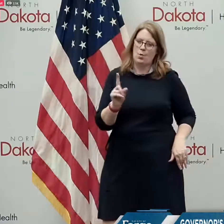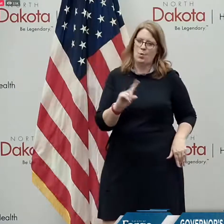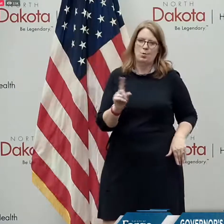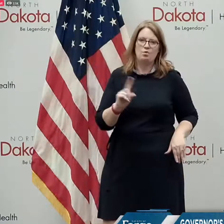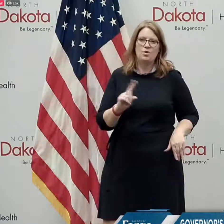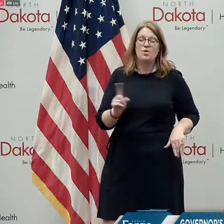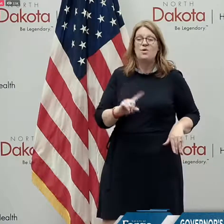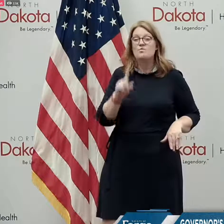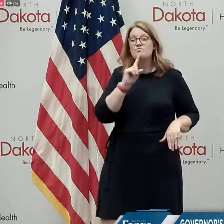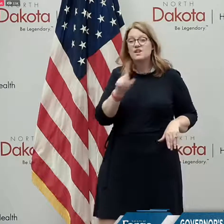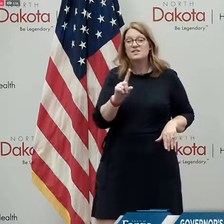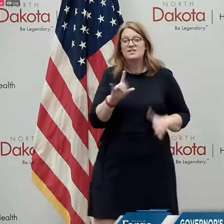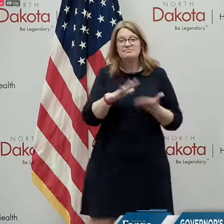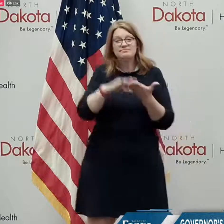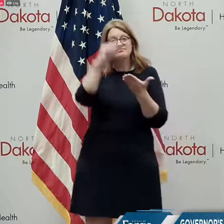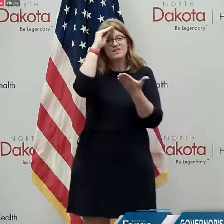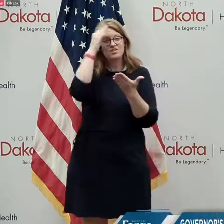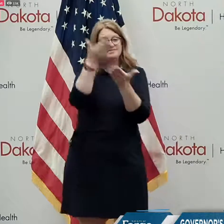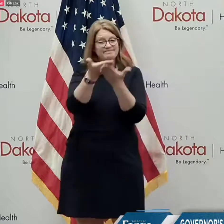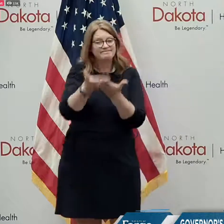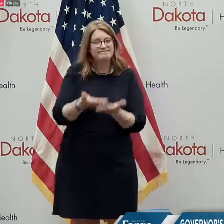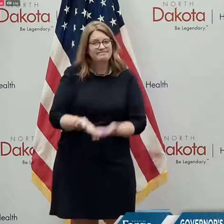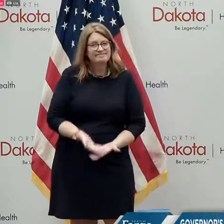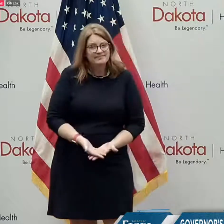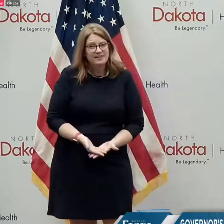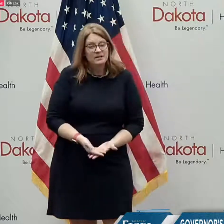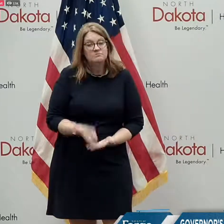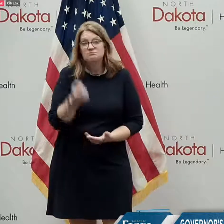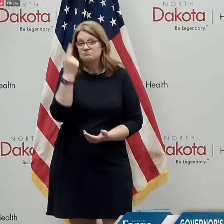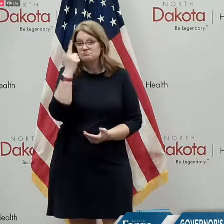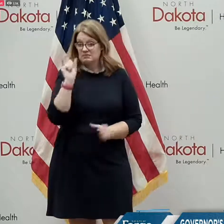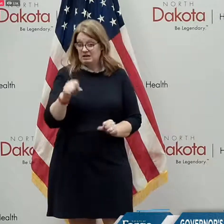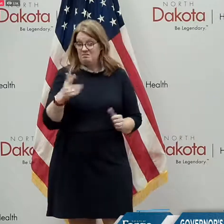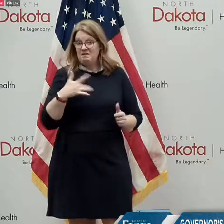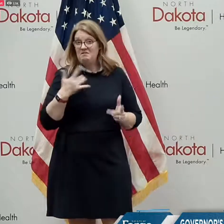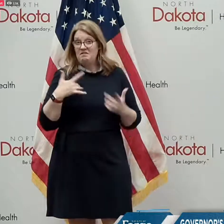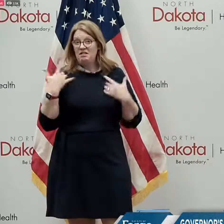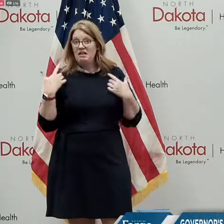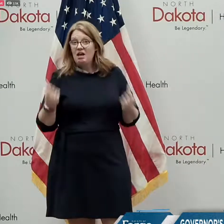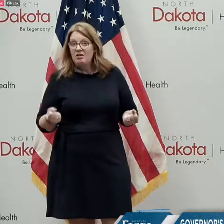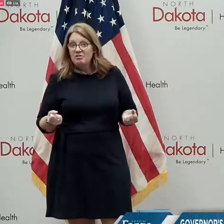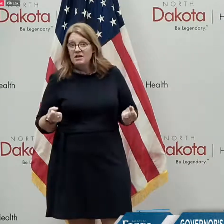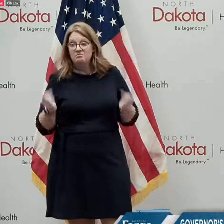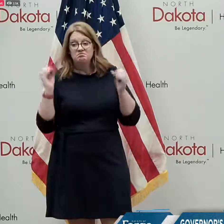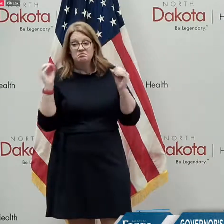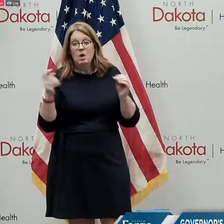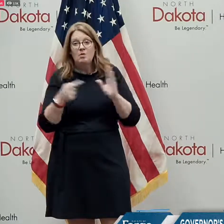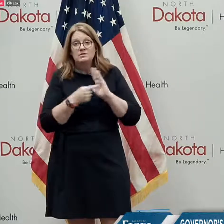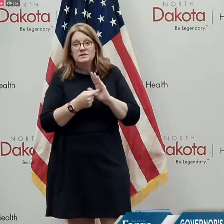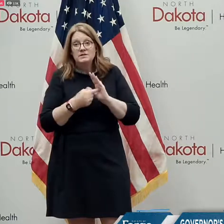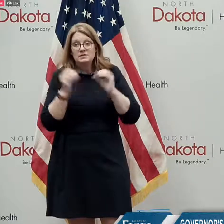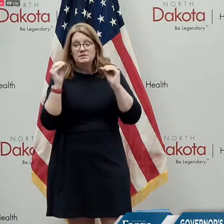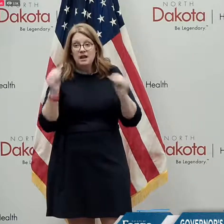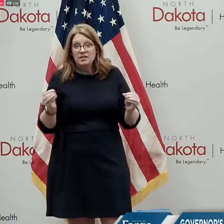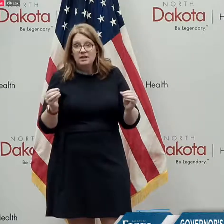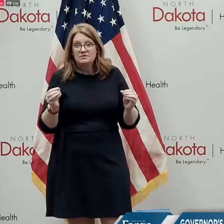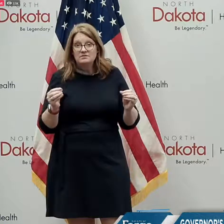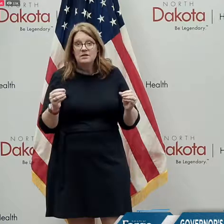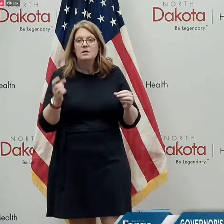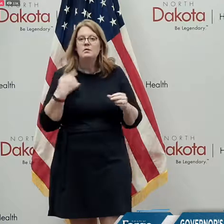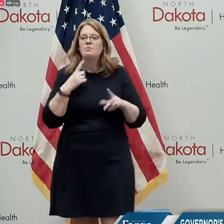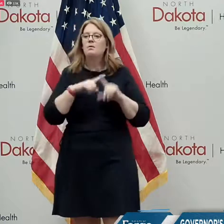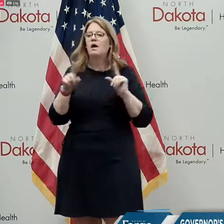up to speed and educated about the fact that you can be feeling healthy but asymptomatic, which means it'll still be contagious. So you can feel